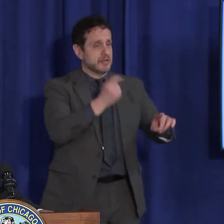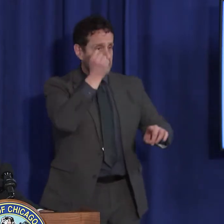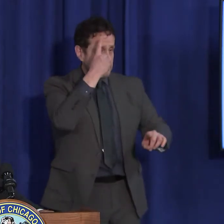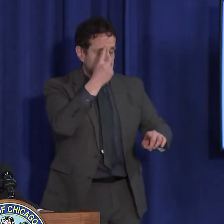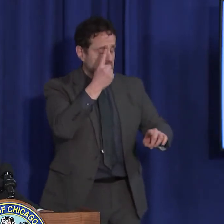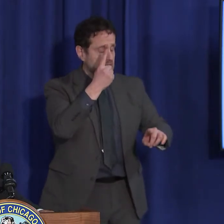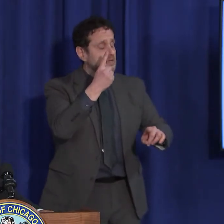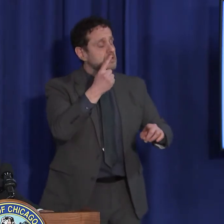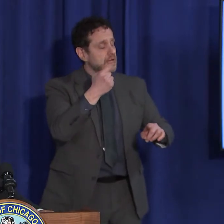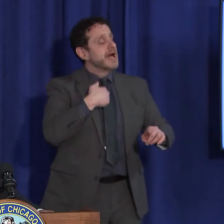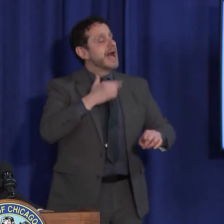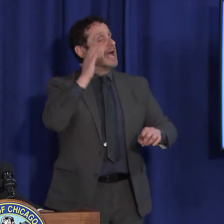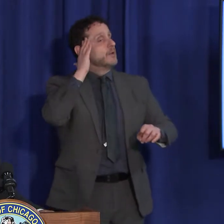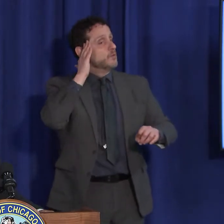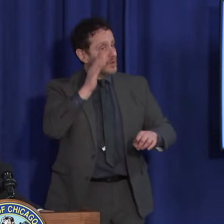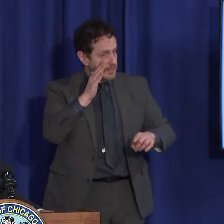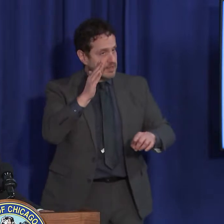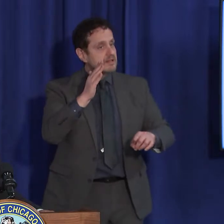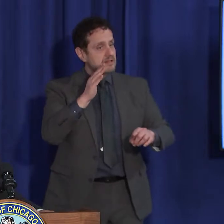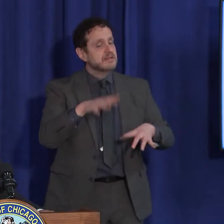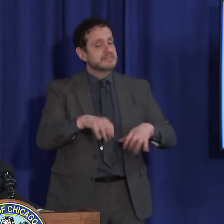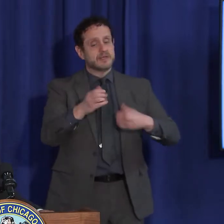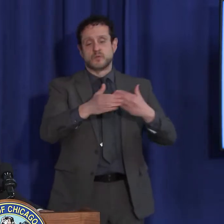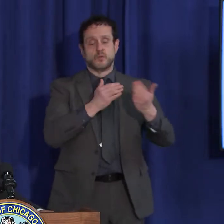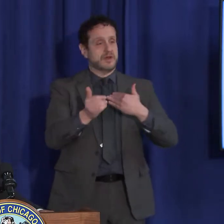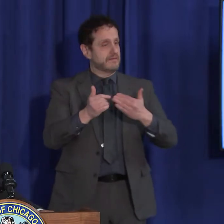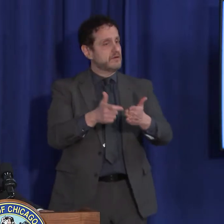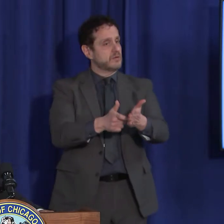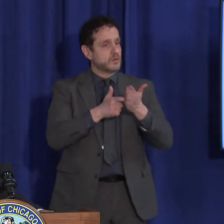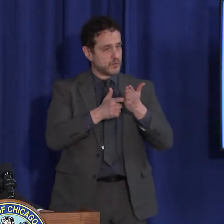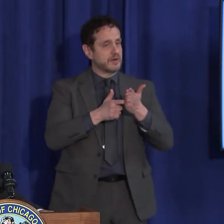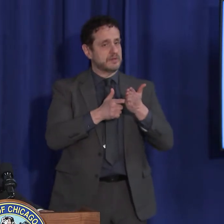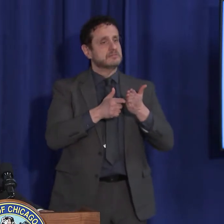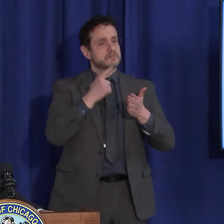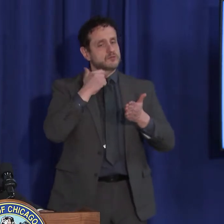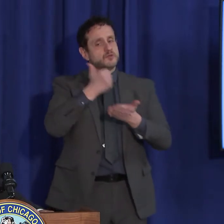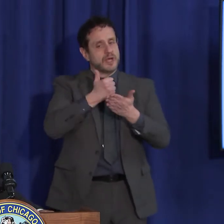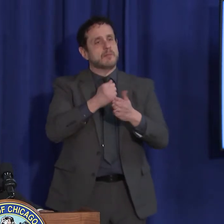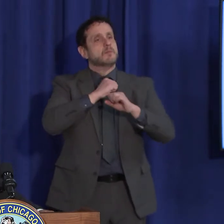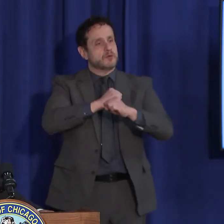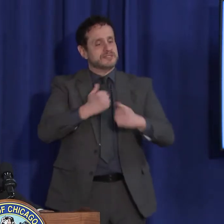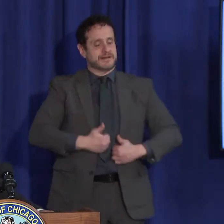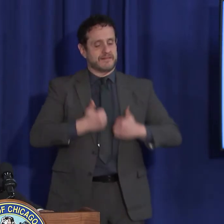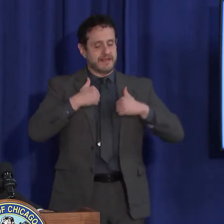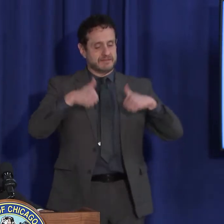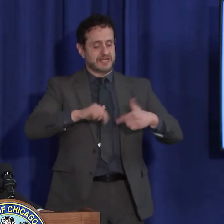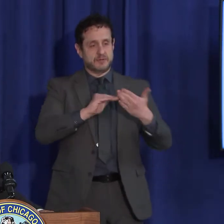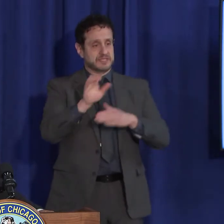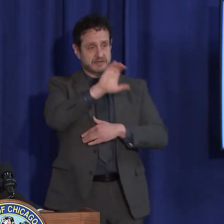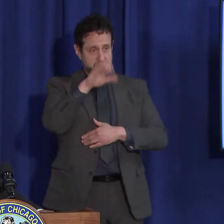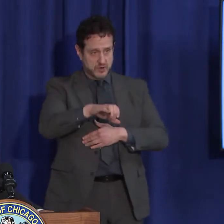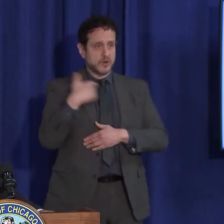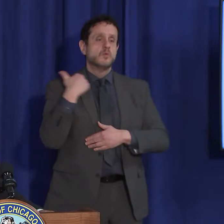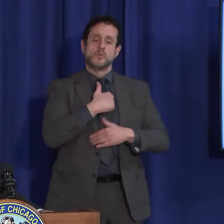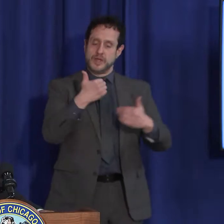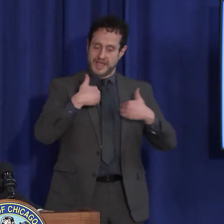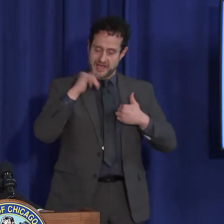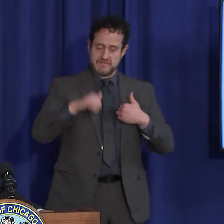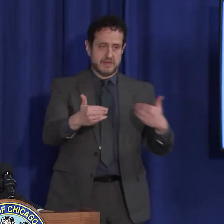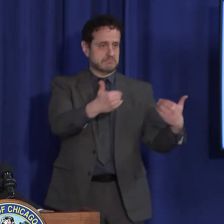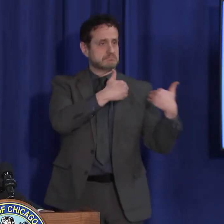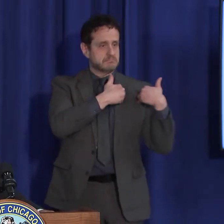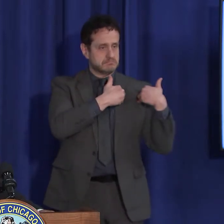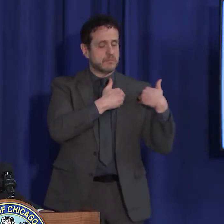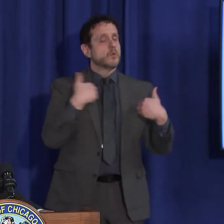nor will Dr. Arwady, to take the steps that are necessary to protect lives in this city. We have that obligation, and we